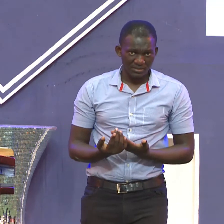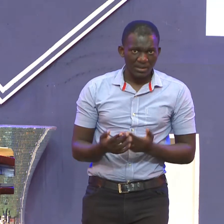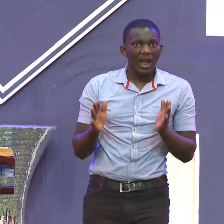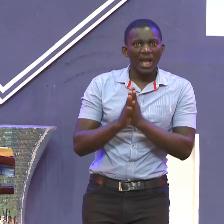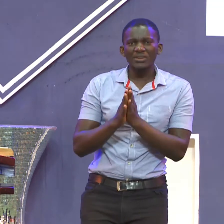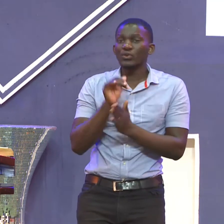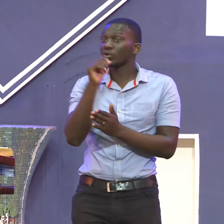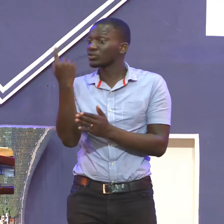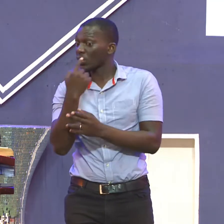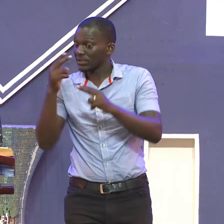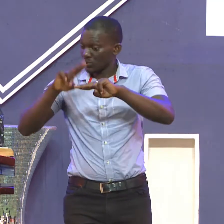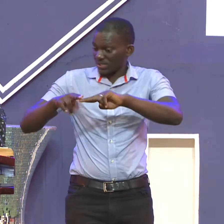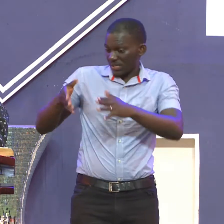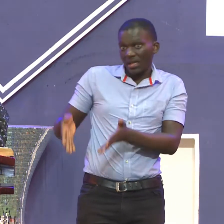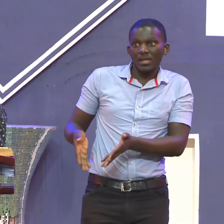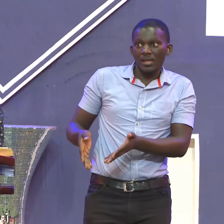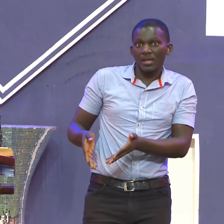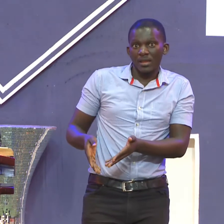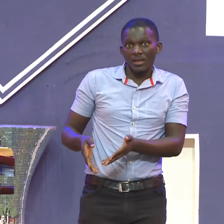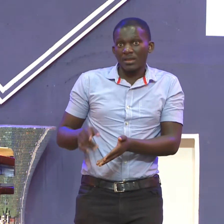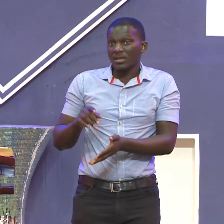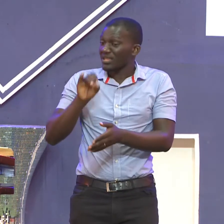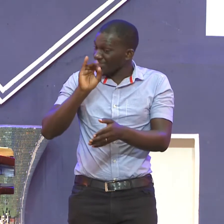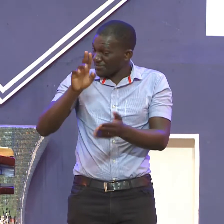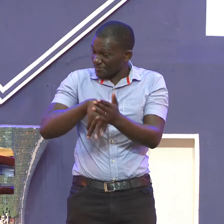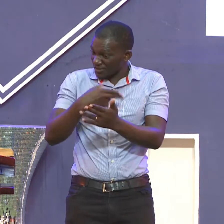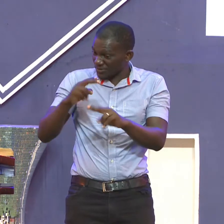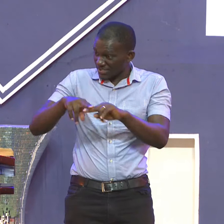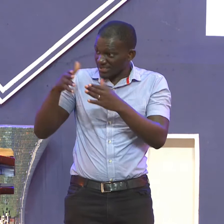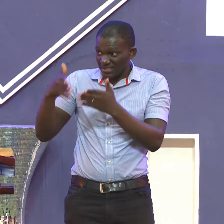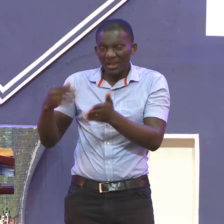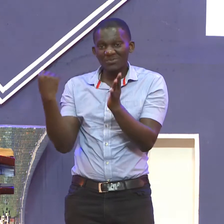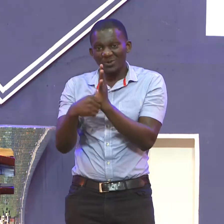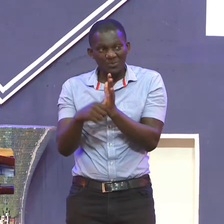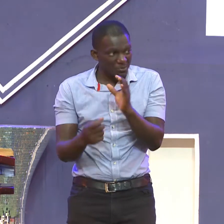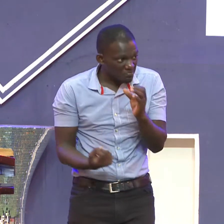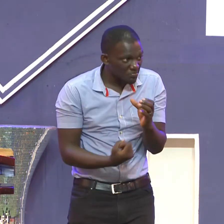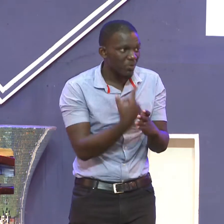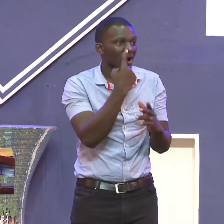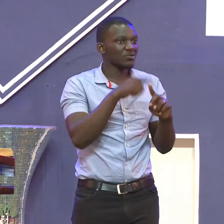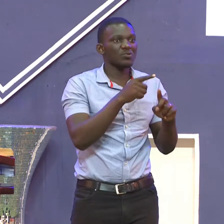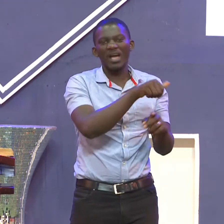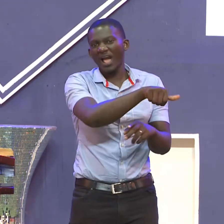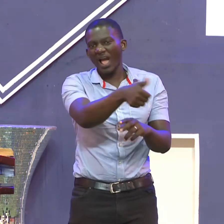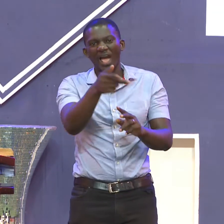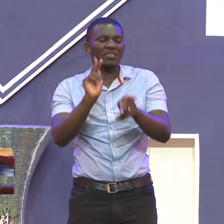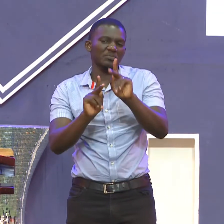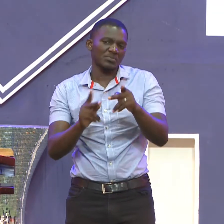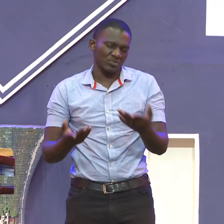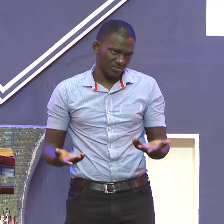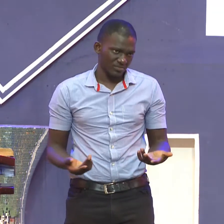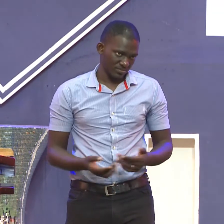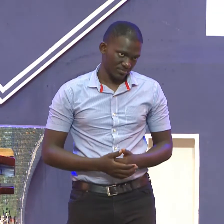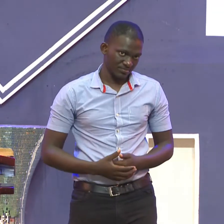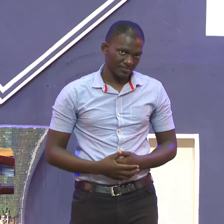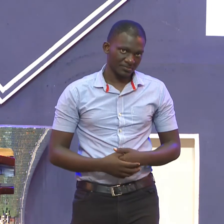natatulayo. And not only to sit there. Akabenje kaba katuse eri ekisibo. And if the priest does not sit there in the council of the Lord, it